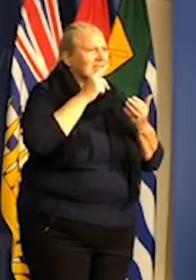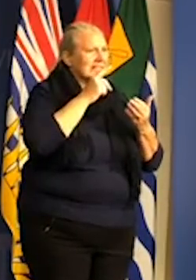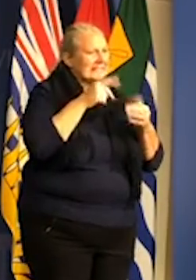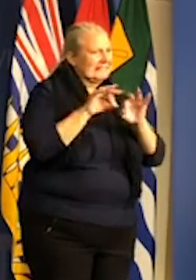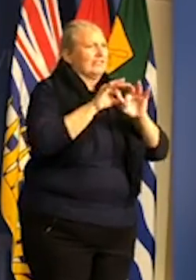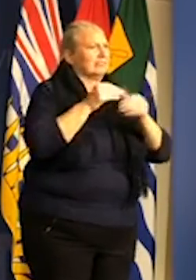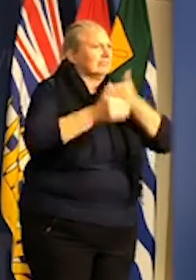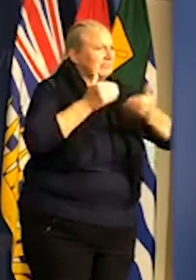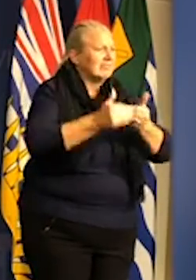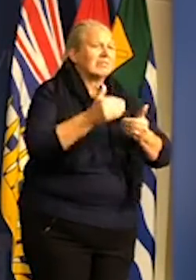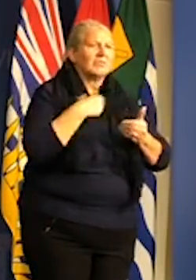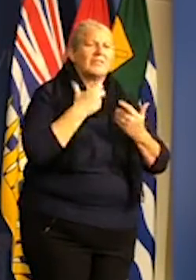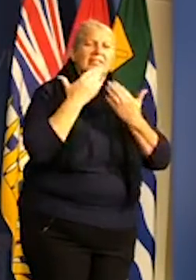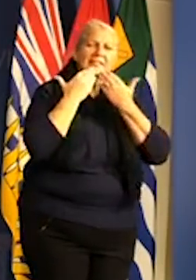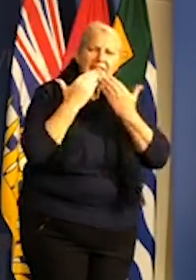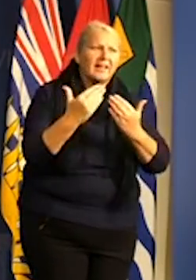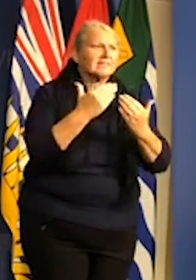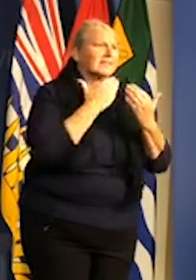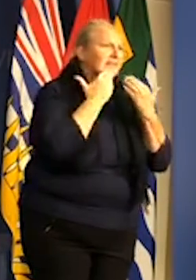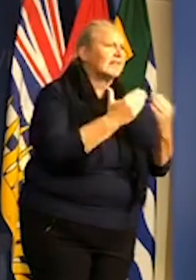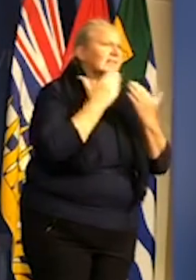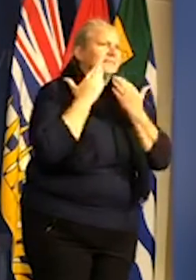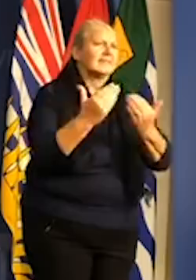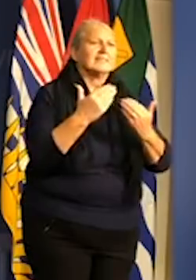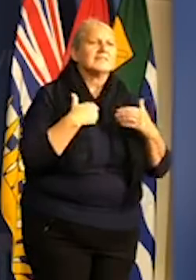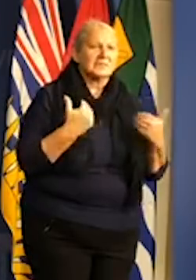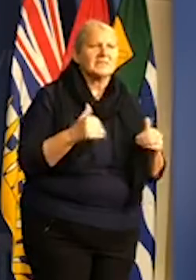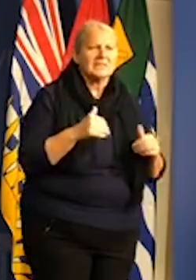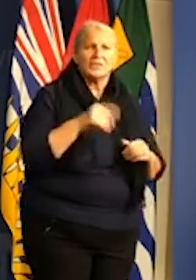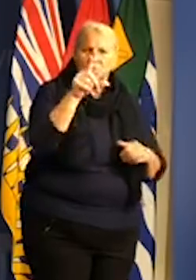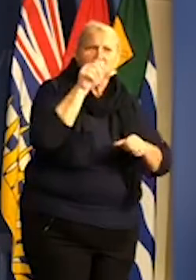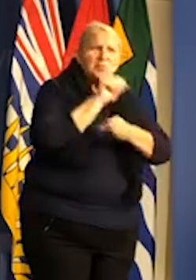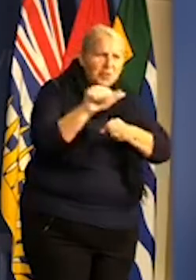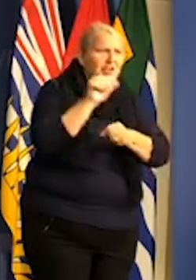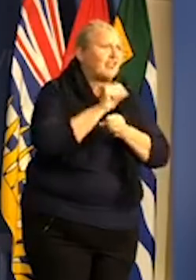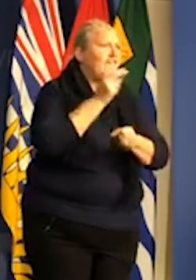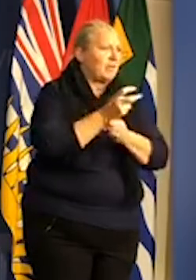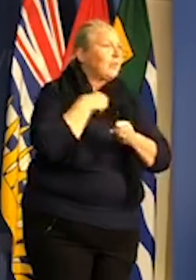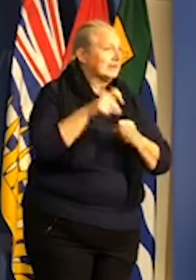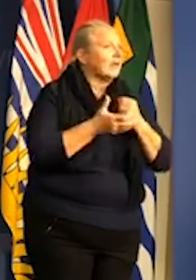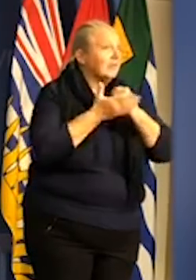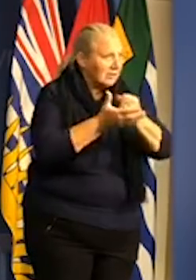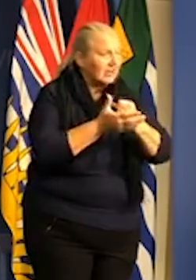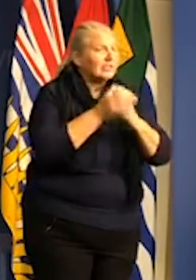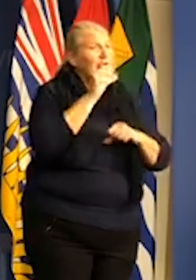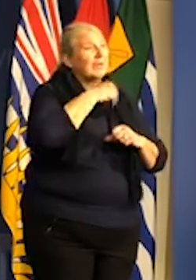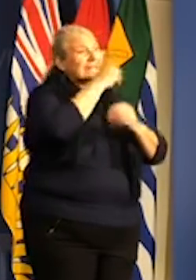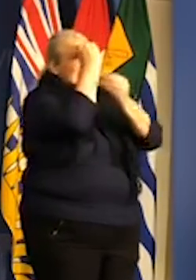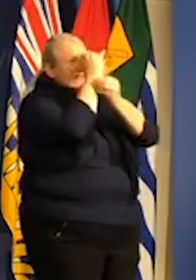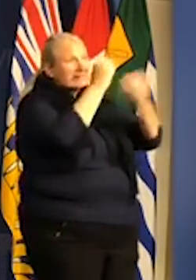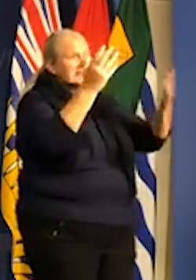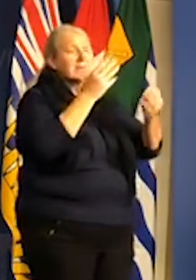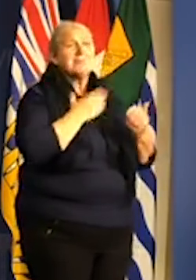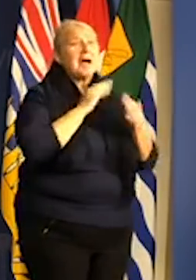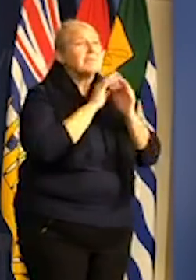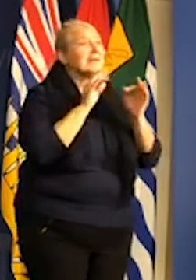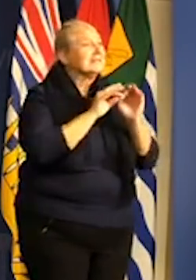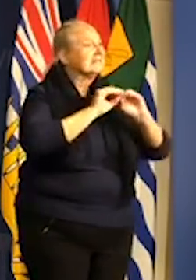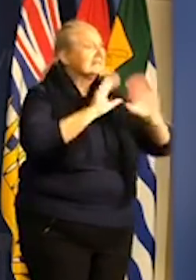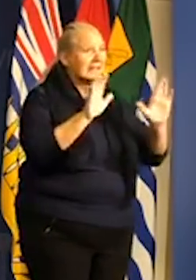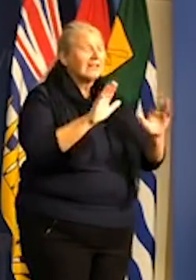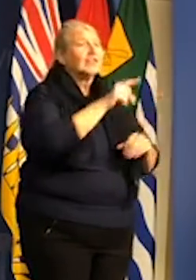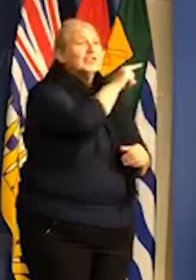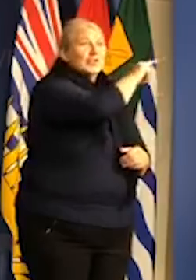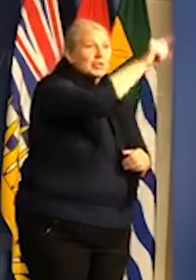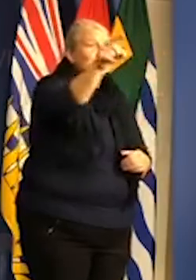you. You are working hard, and we need to help you. So to everyone out there, my message is clear. You need